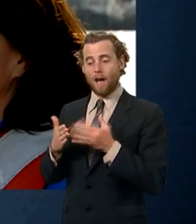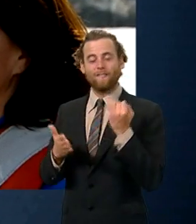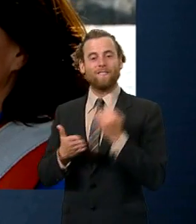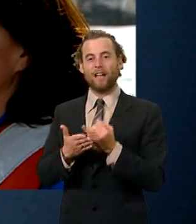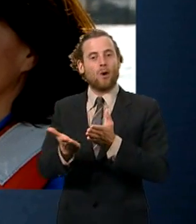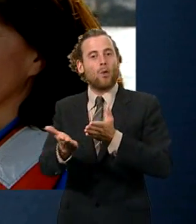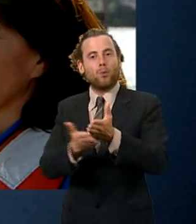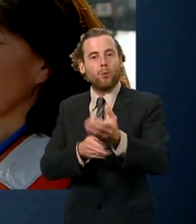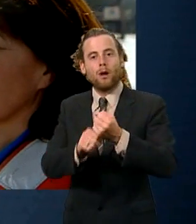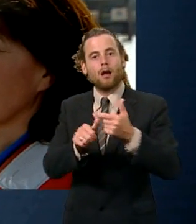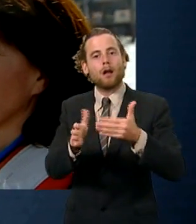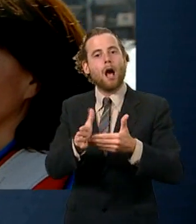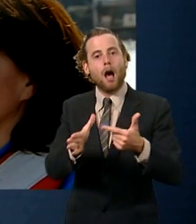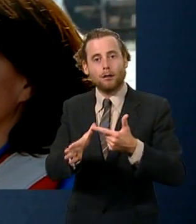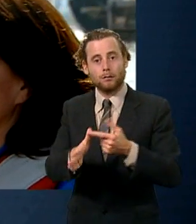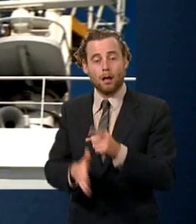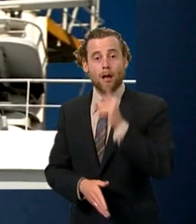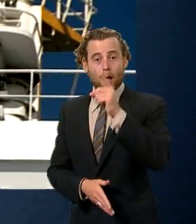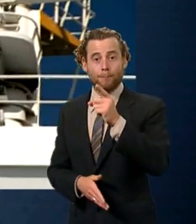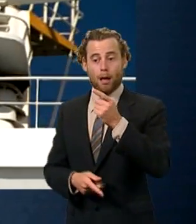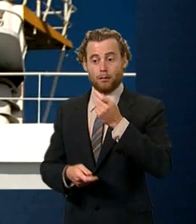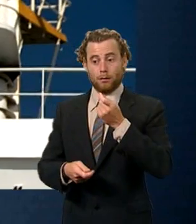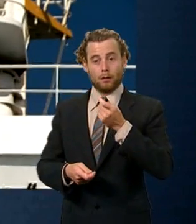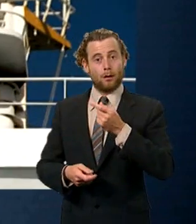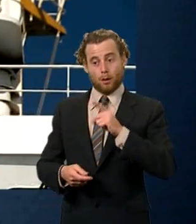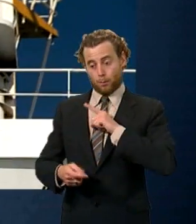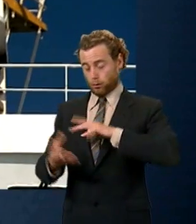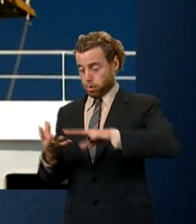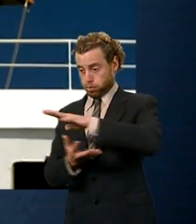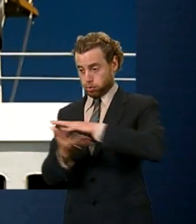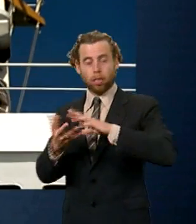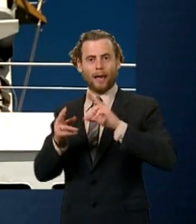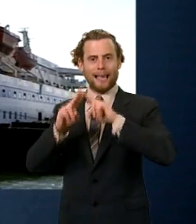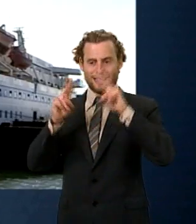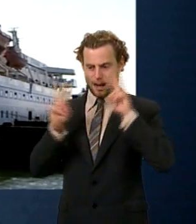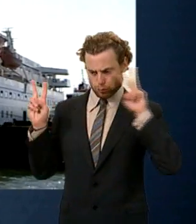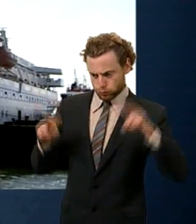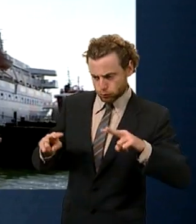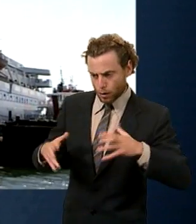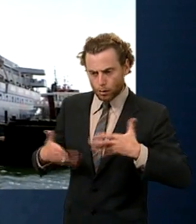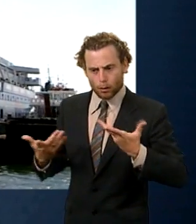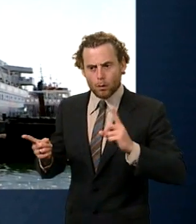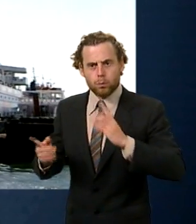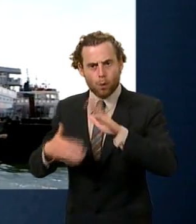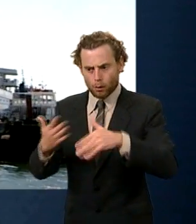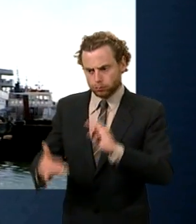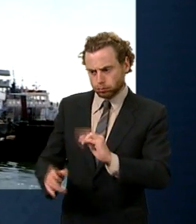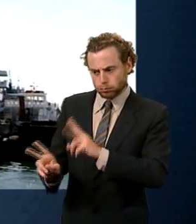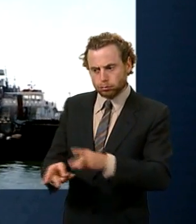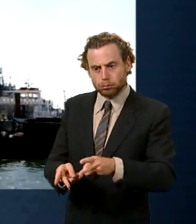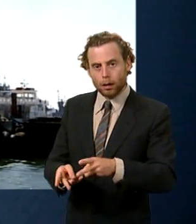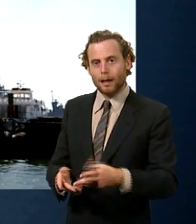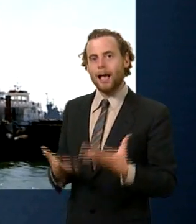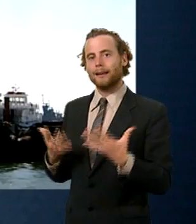Gaza, but it did spark international outrage. The Israelis set up their own investigations, and they're cooperating